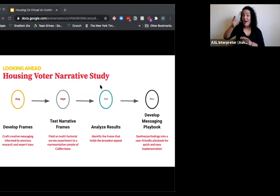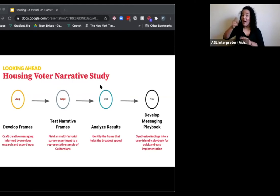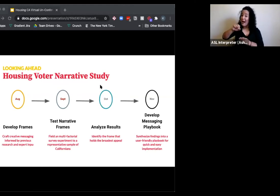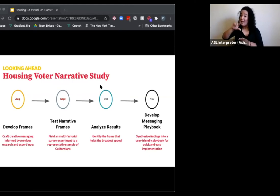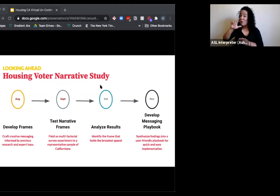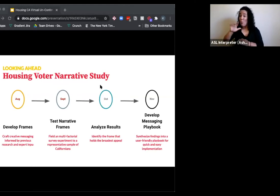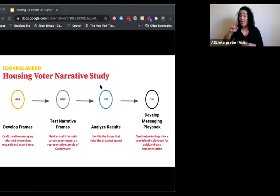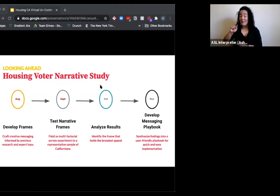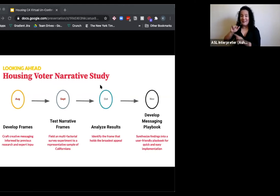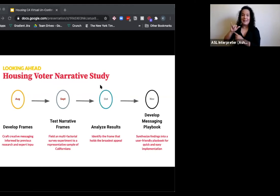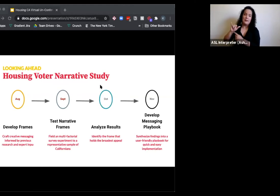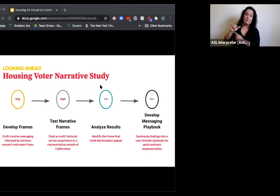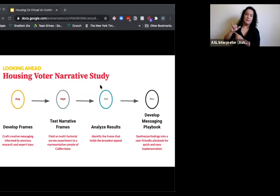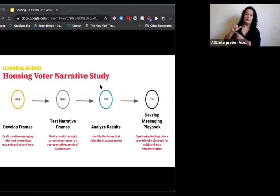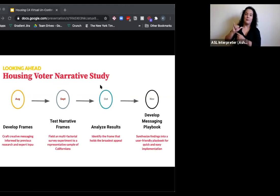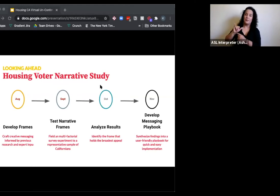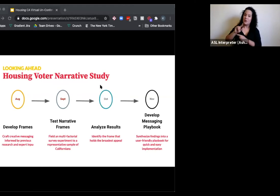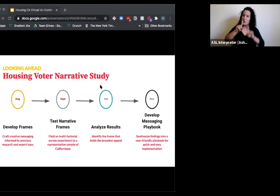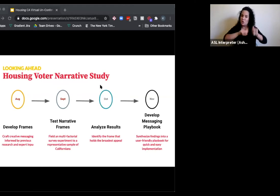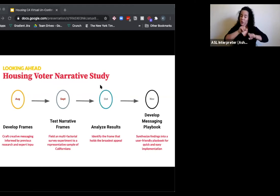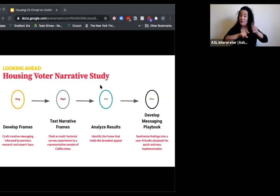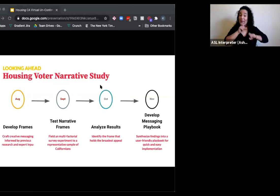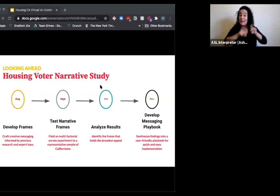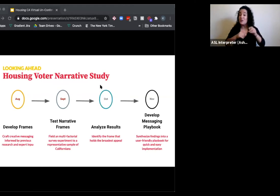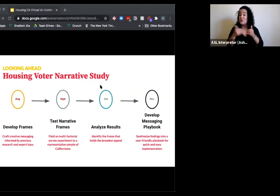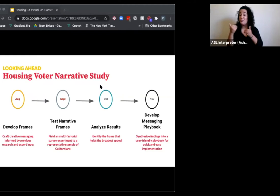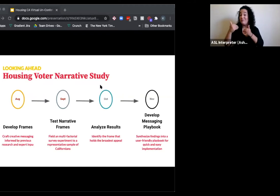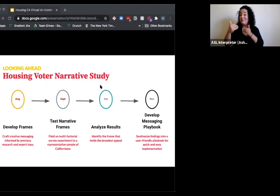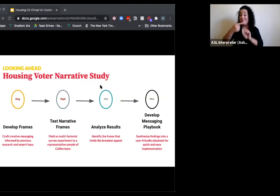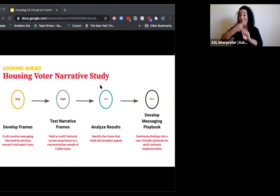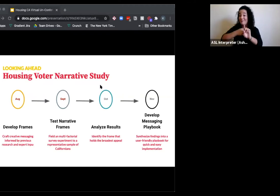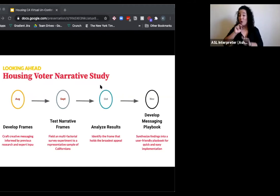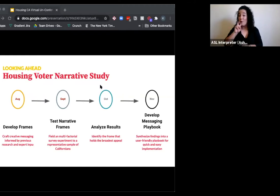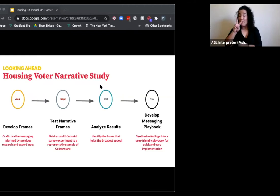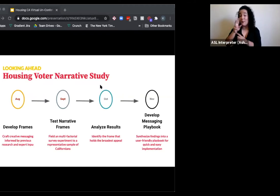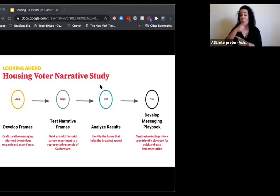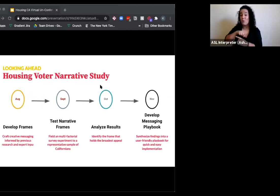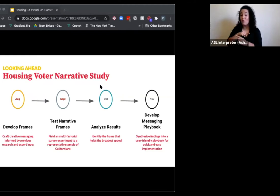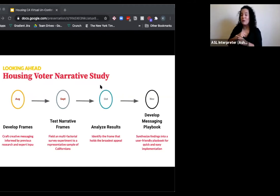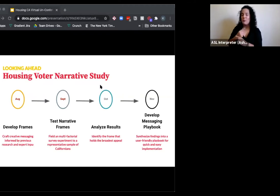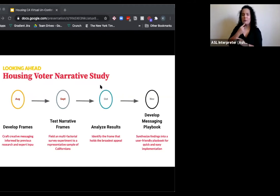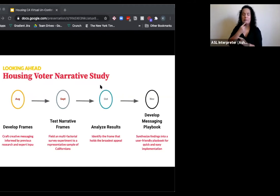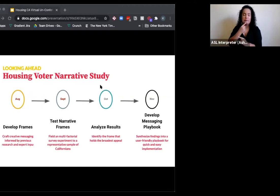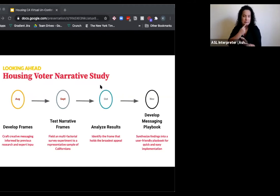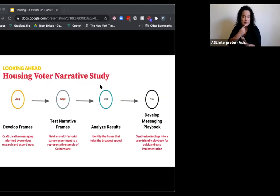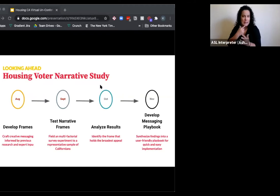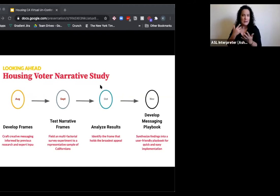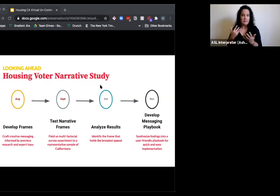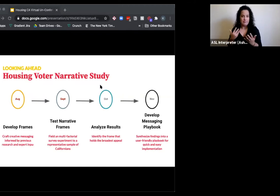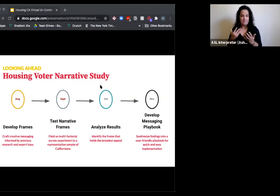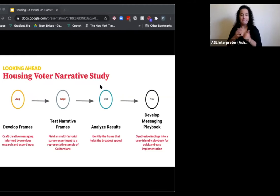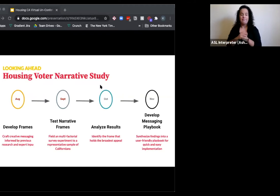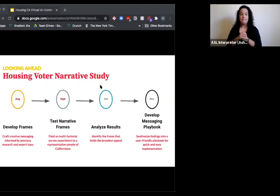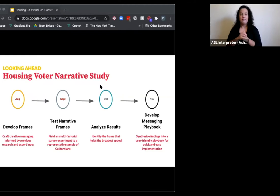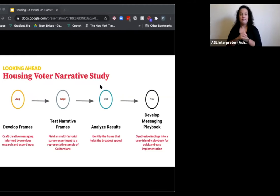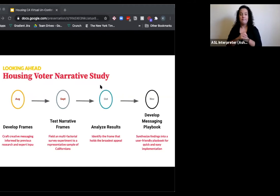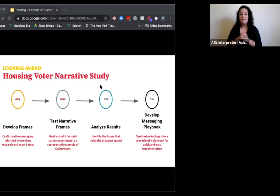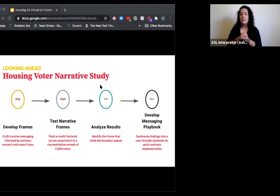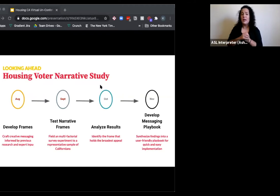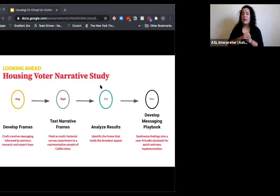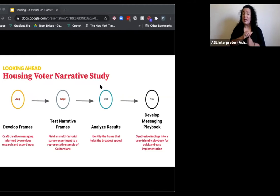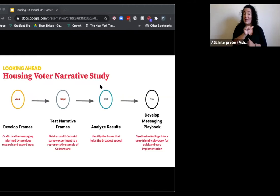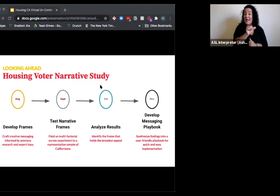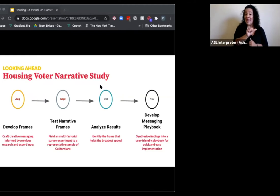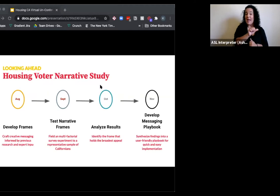that ultimately, come November, we'll be able to say, you know, frame A holds the broadest